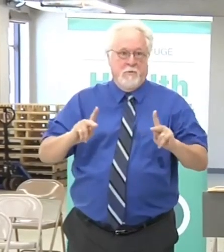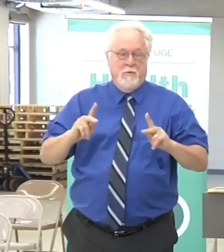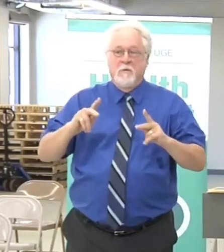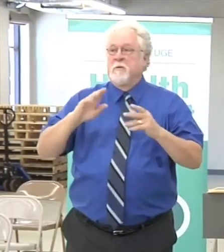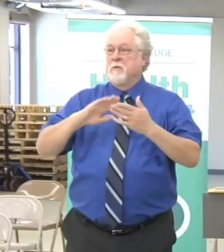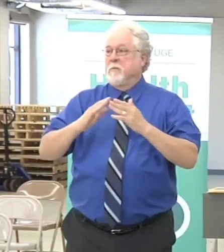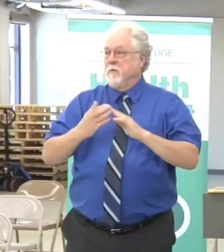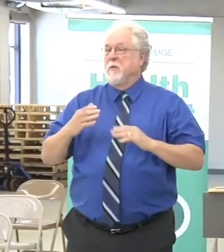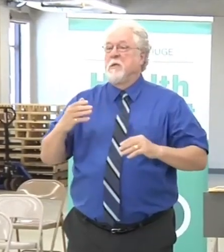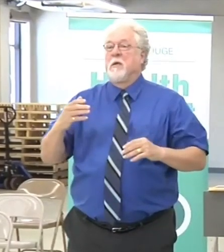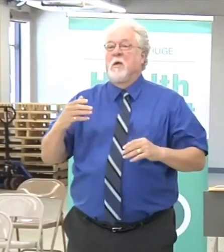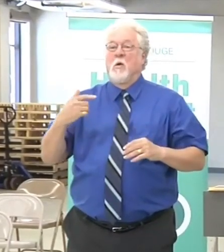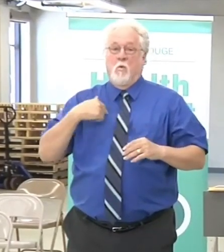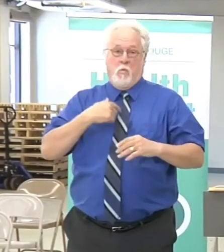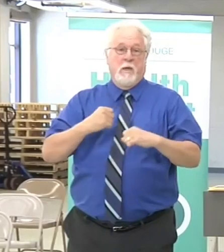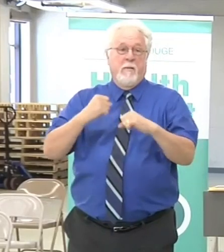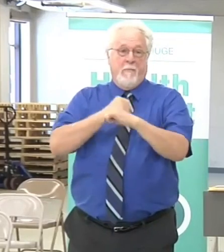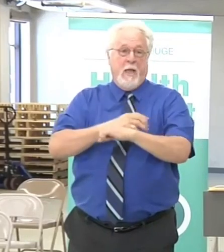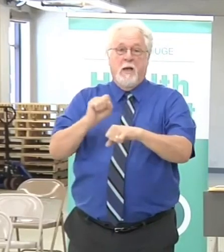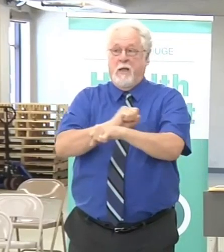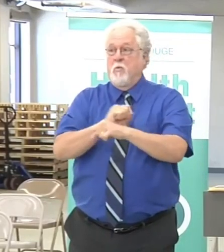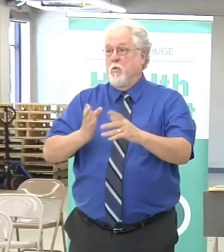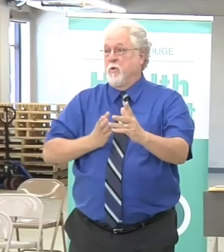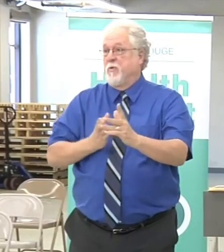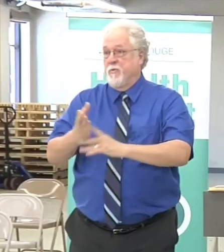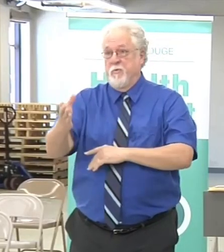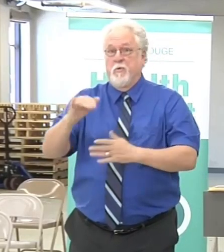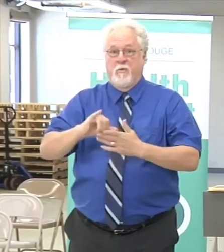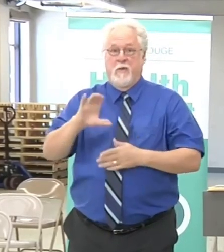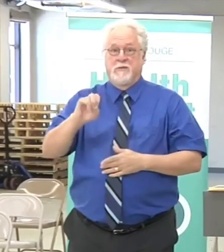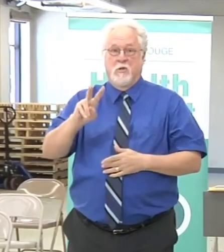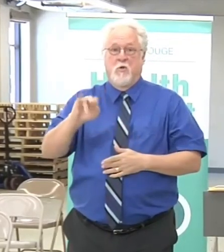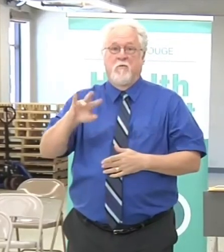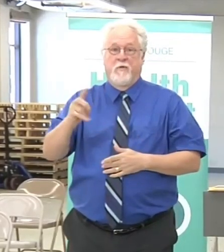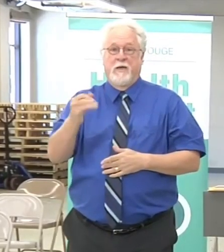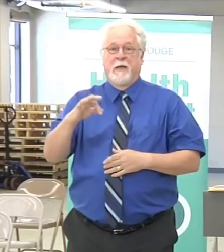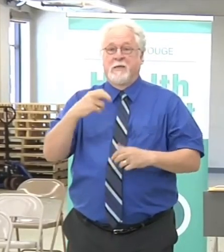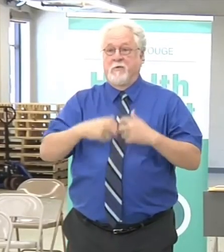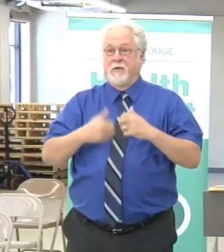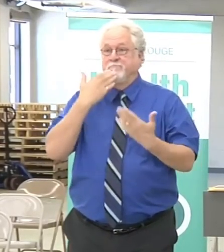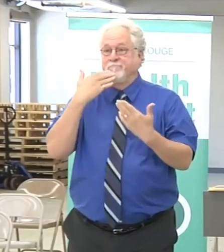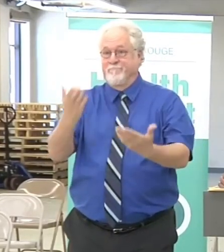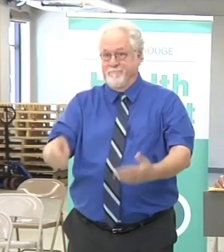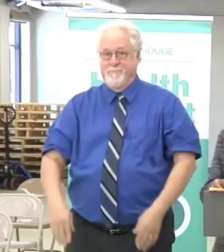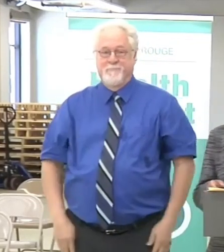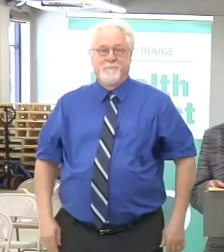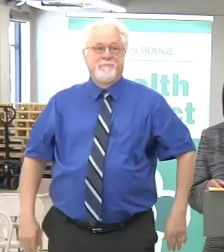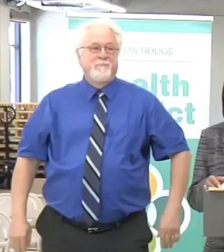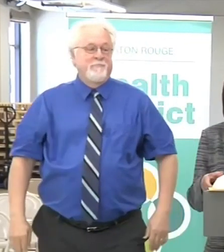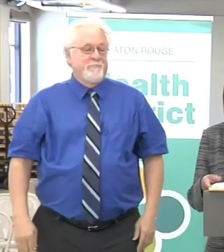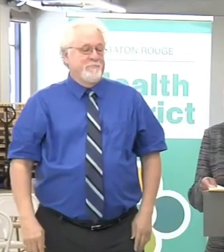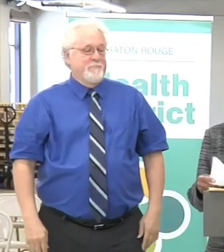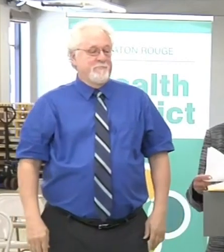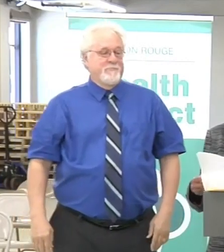we battle and work through the COVID-19 crisis. Thank you all so much.